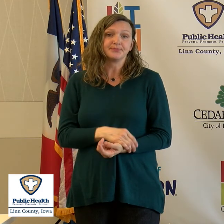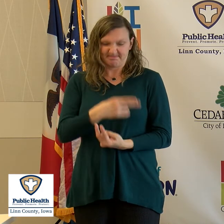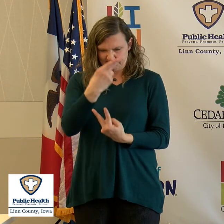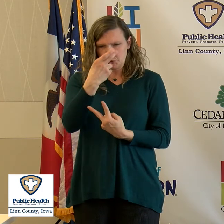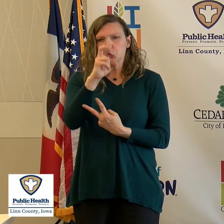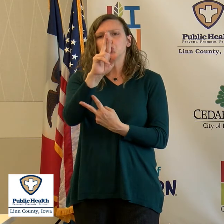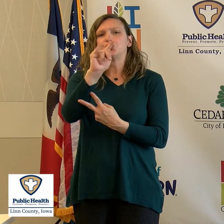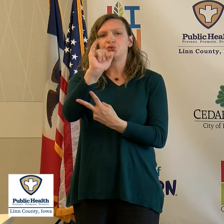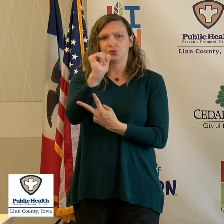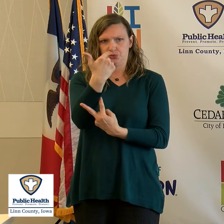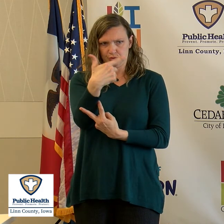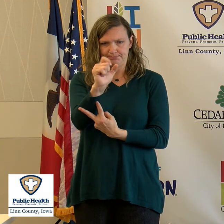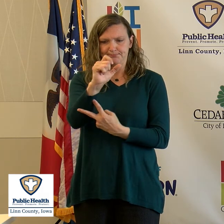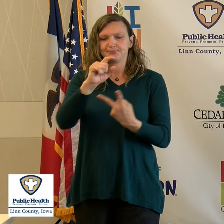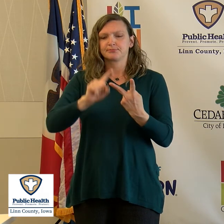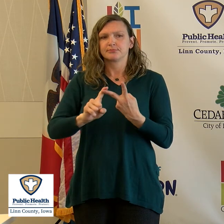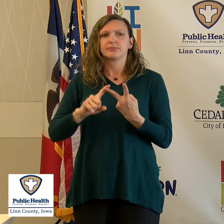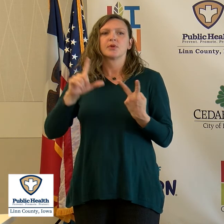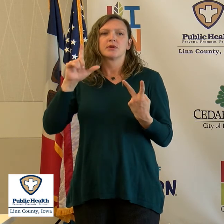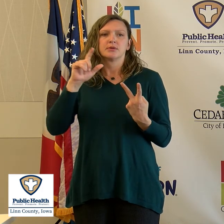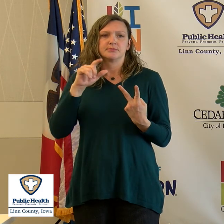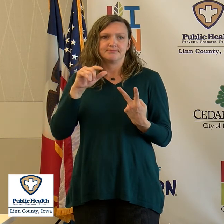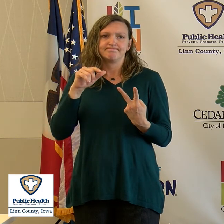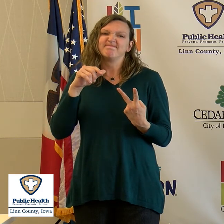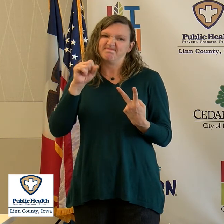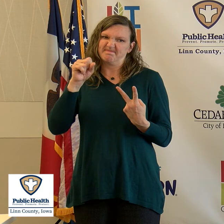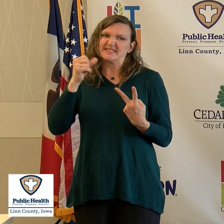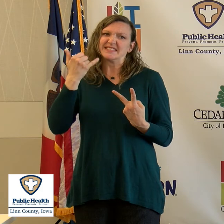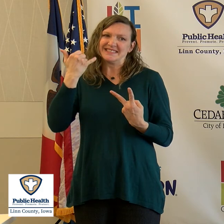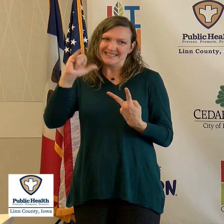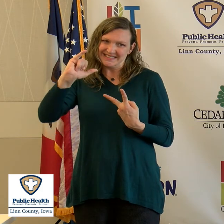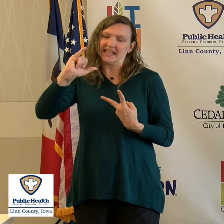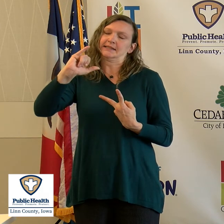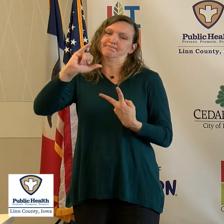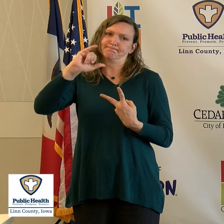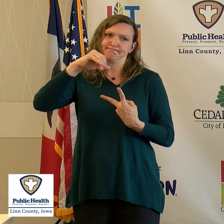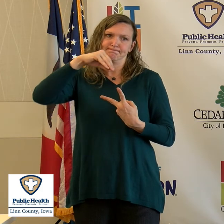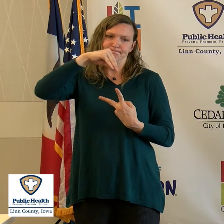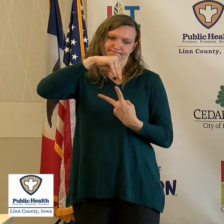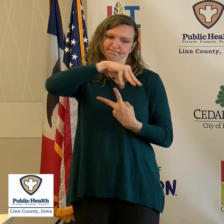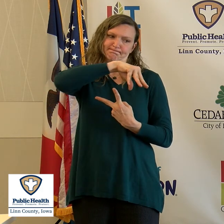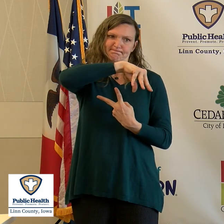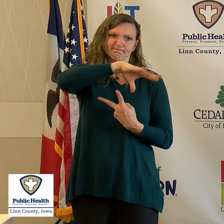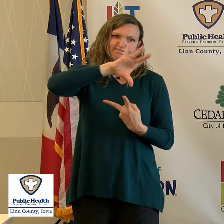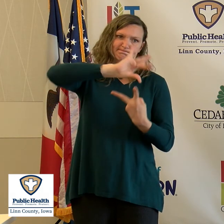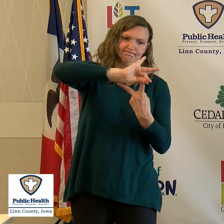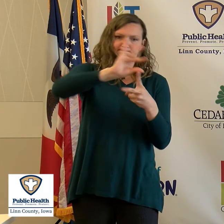Care continues to experience an outbreak of COVID-19. As of today,